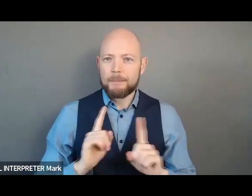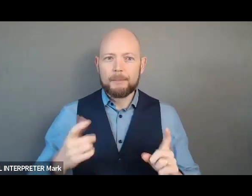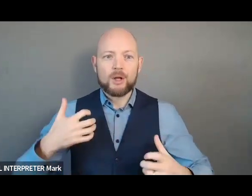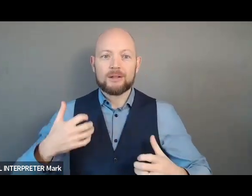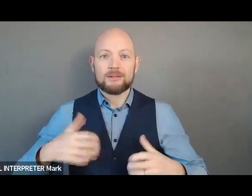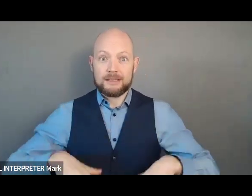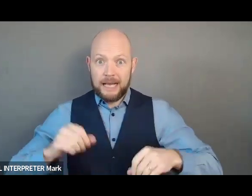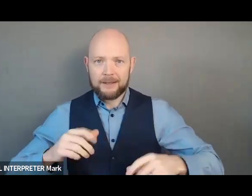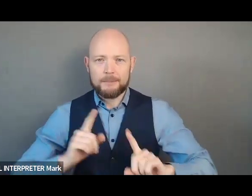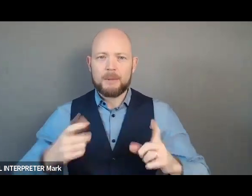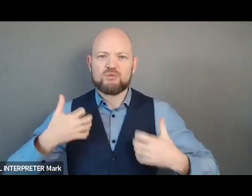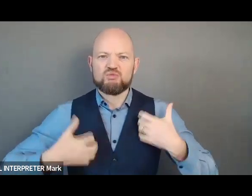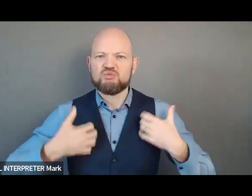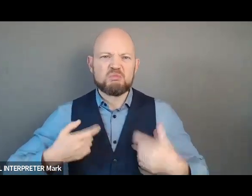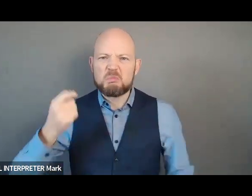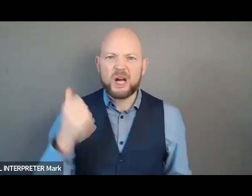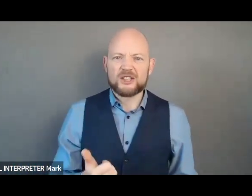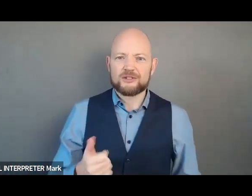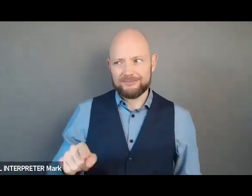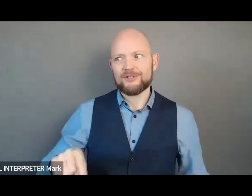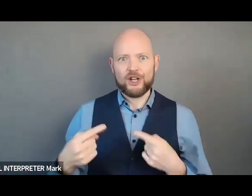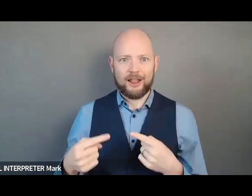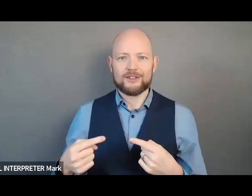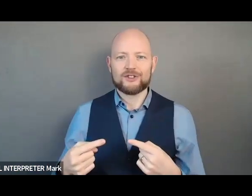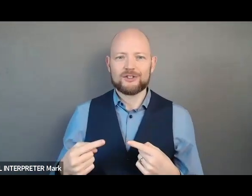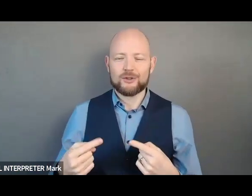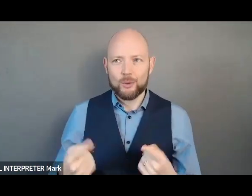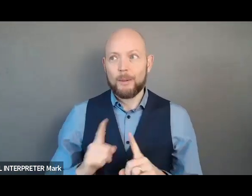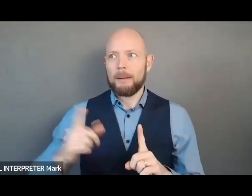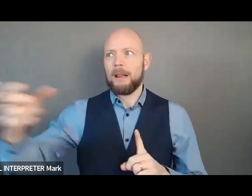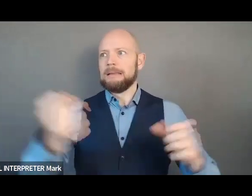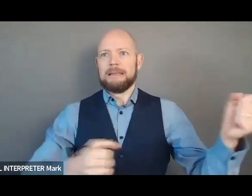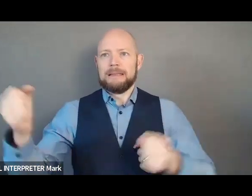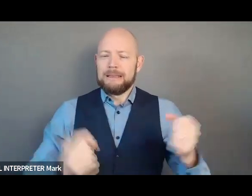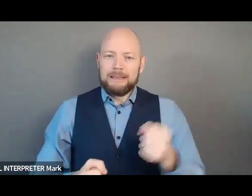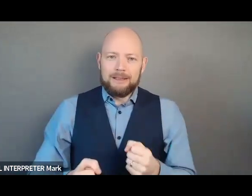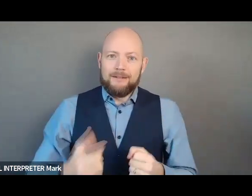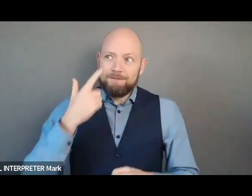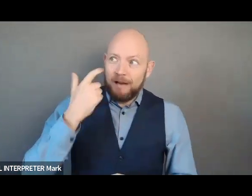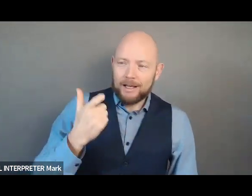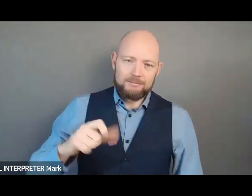board, in this study. So yeah, recruiting participants was a major one for us.